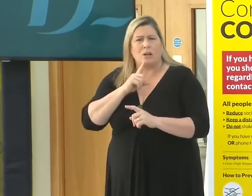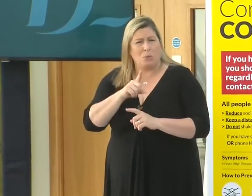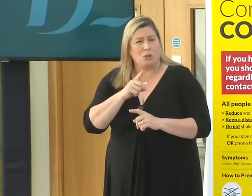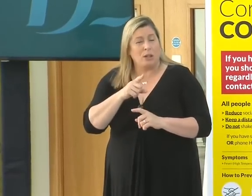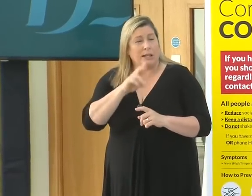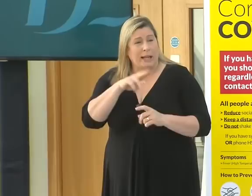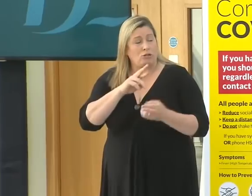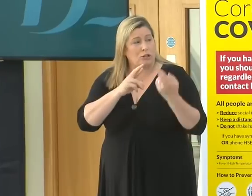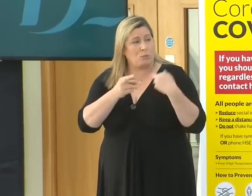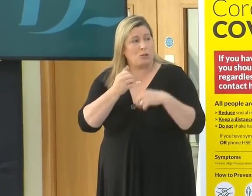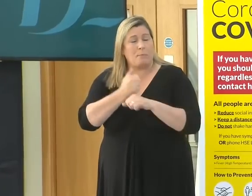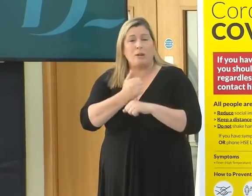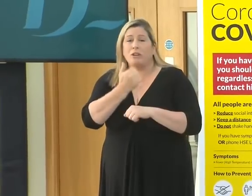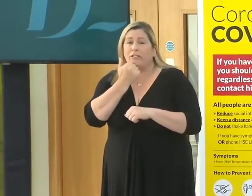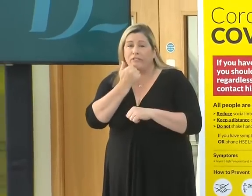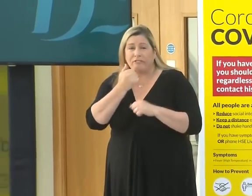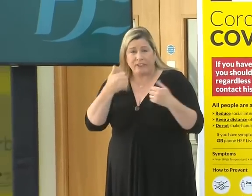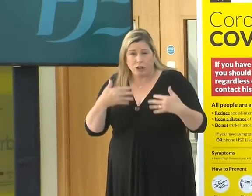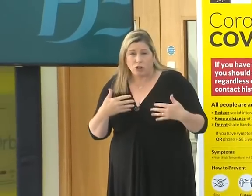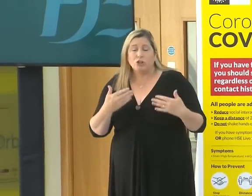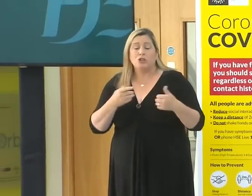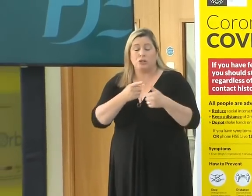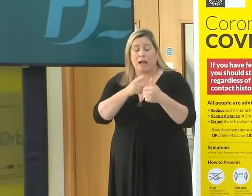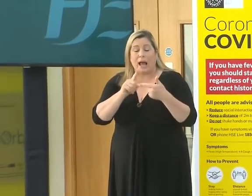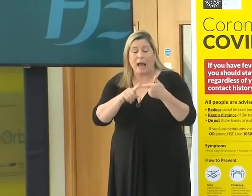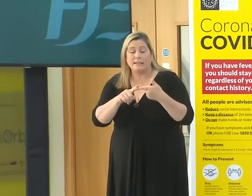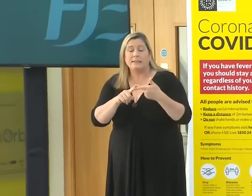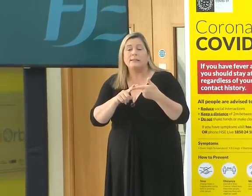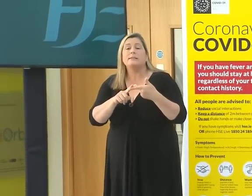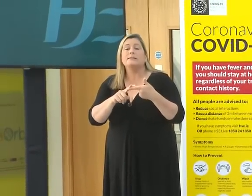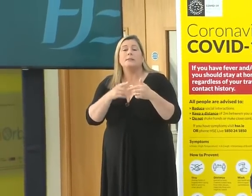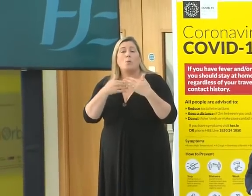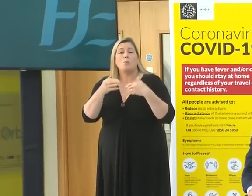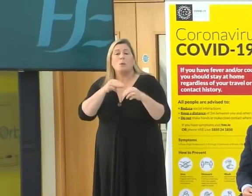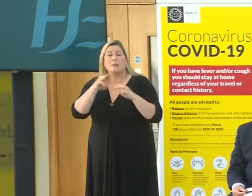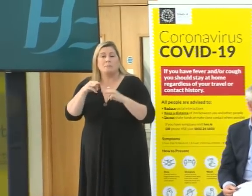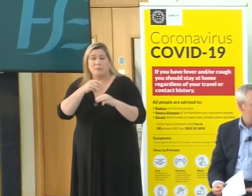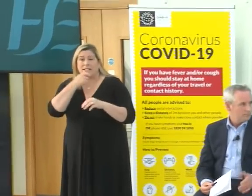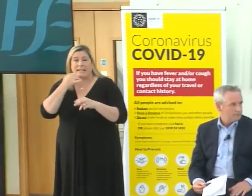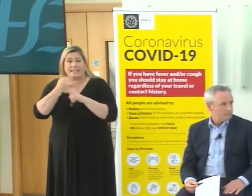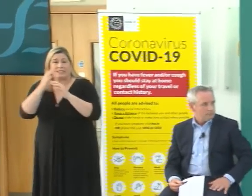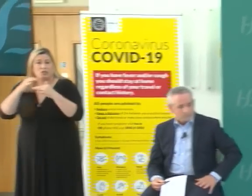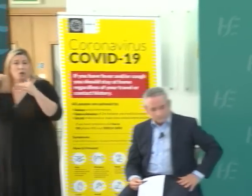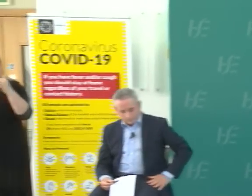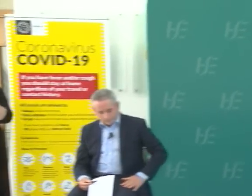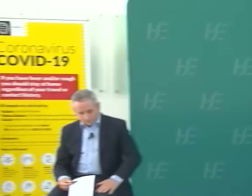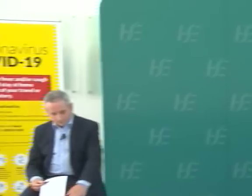death rate at the moment, and also the what HICWA said during the week? Okay, Colin.